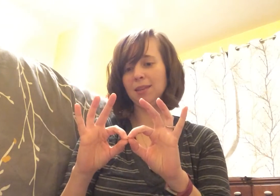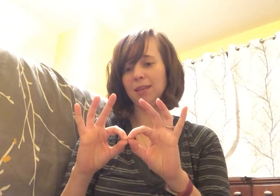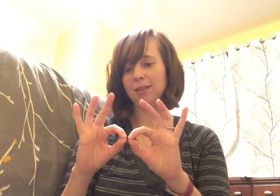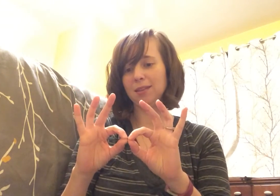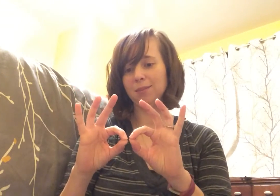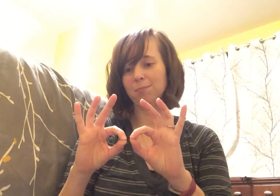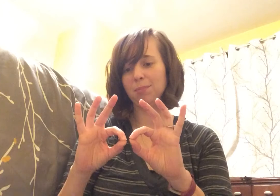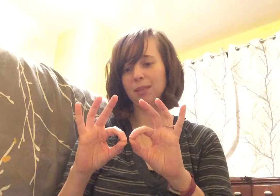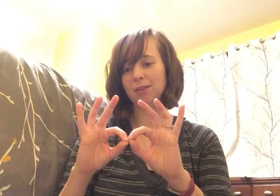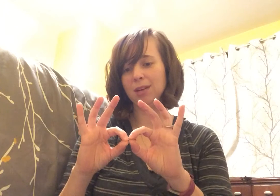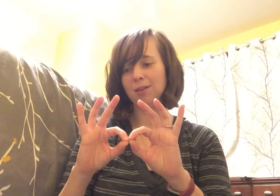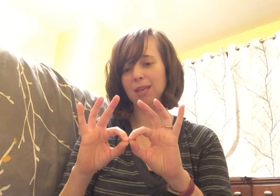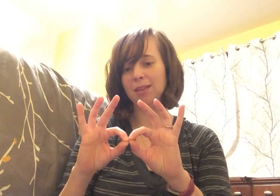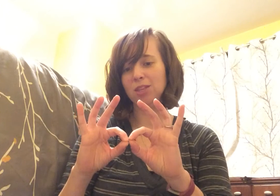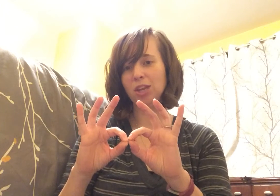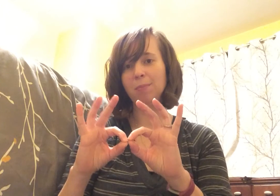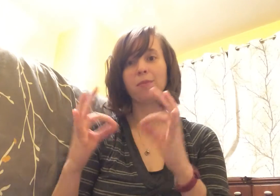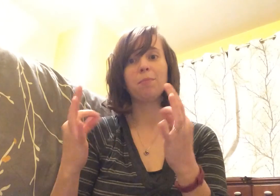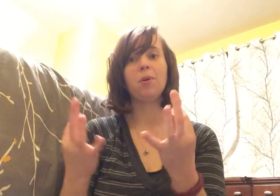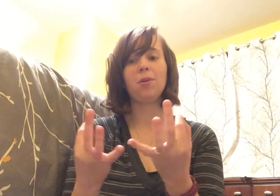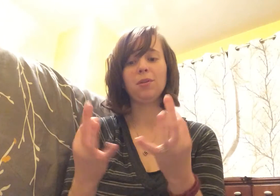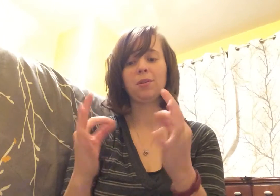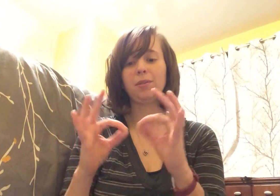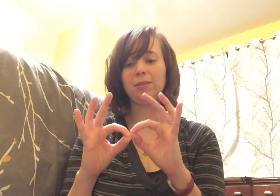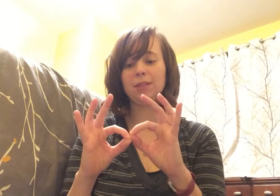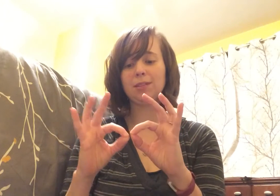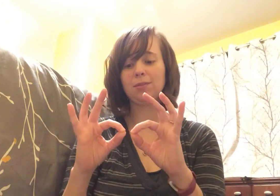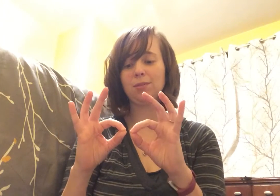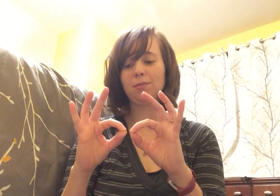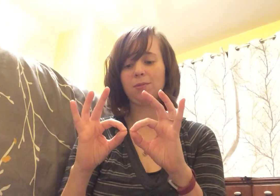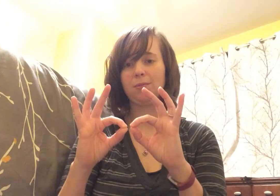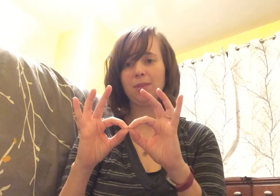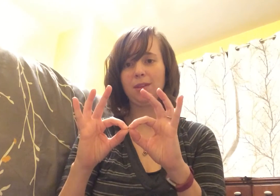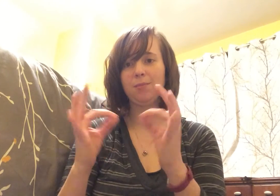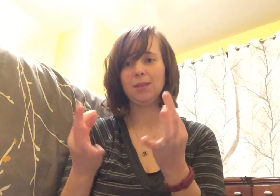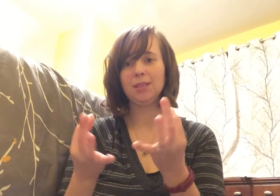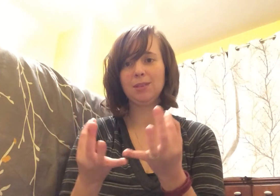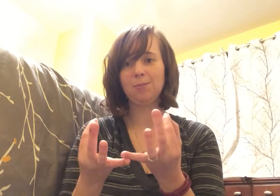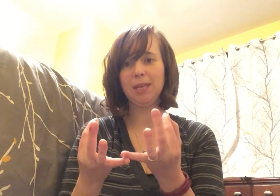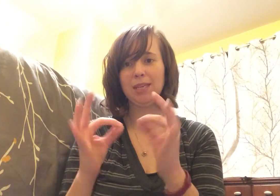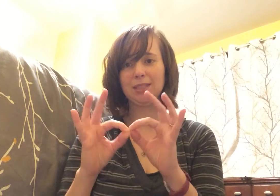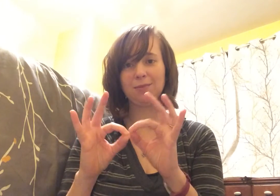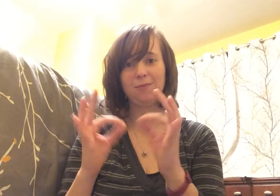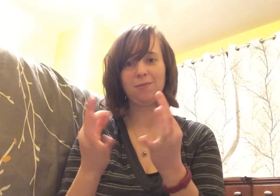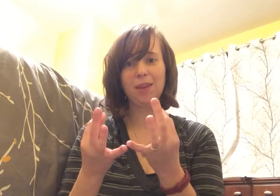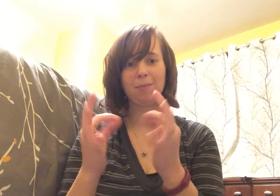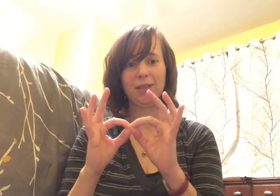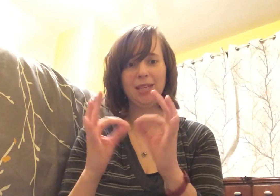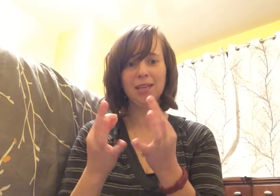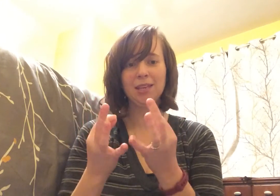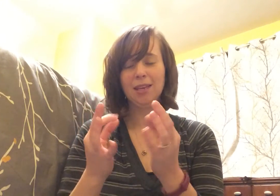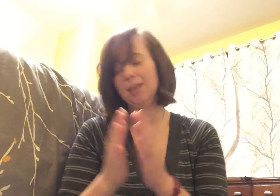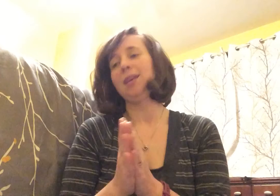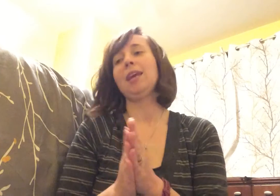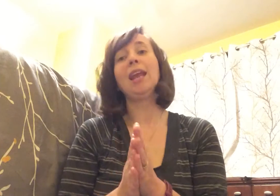like you're kind of making the shape of a ball around it. So go from thumb to pinkies. Family, and in